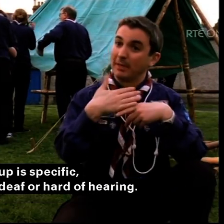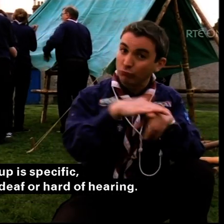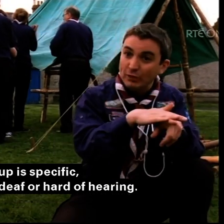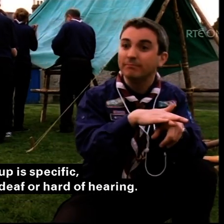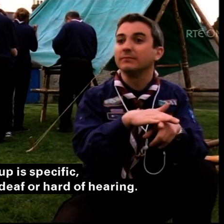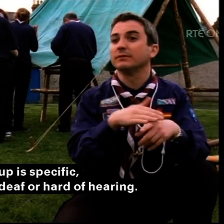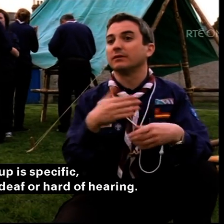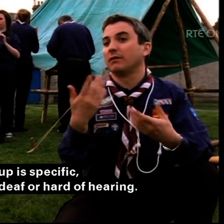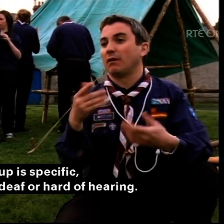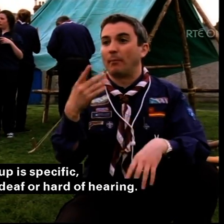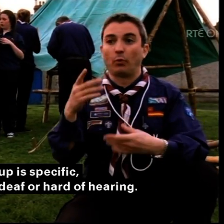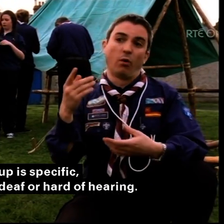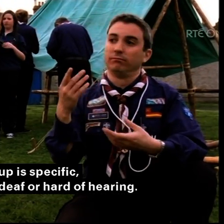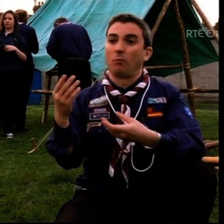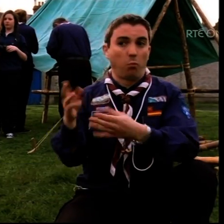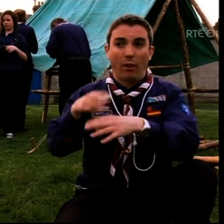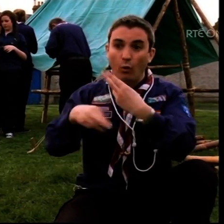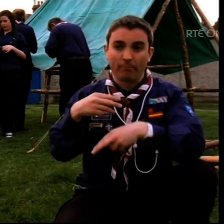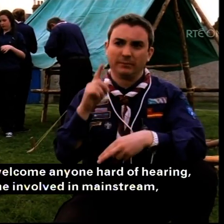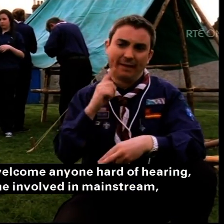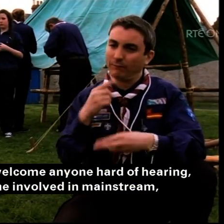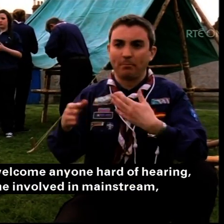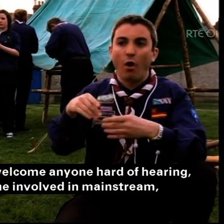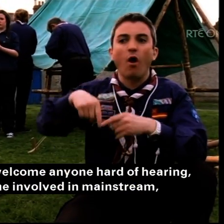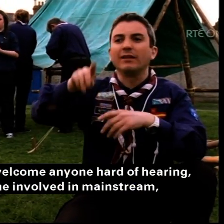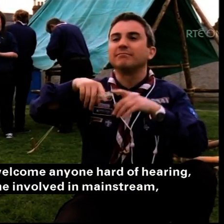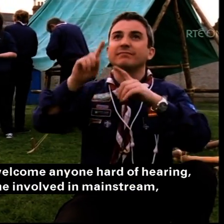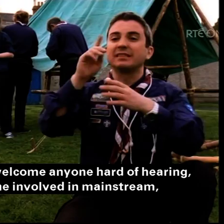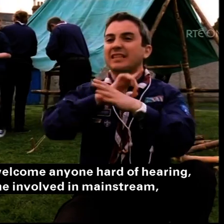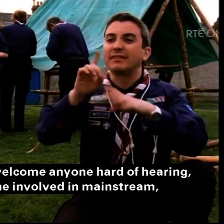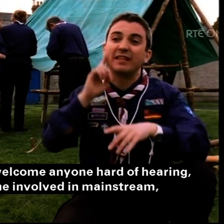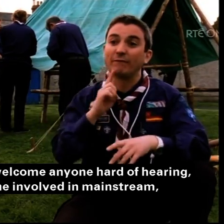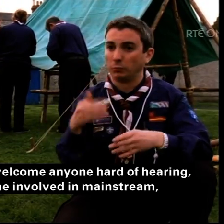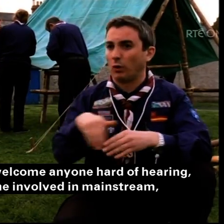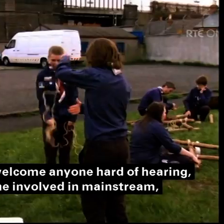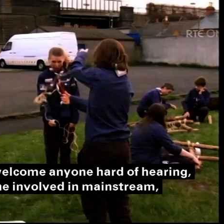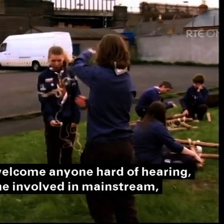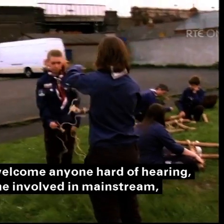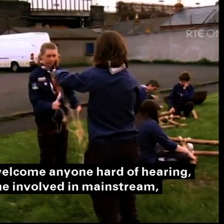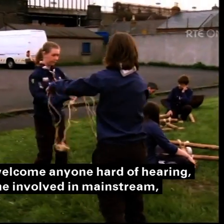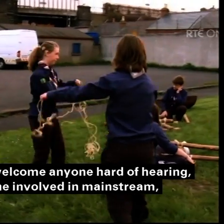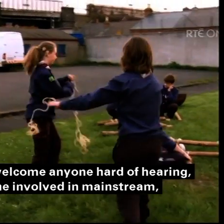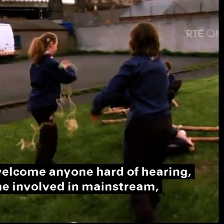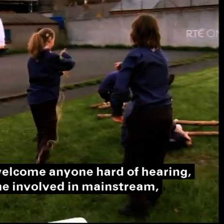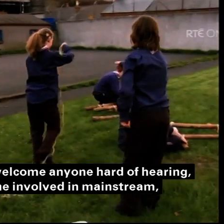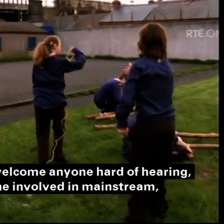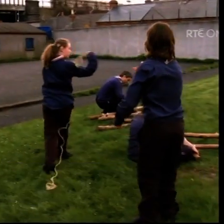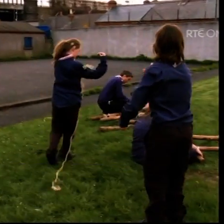do welcome hard of hearing. Anyone involved in mainstream, they're all welcome wherever they're from. There's some that do get involved with a hearing